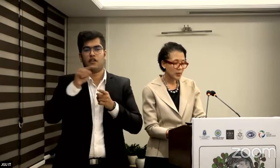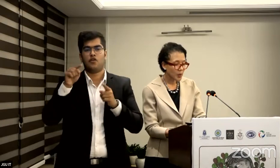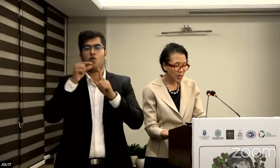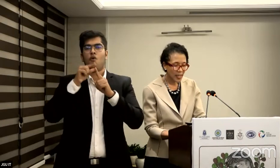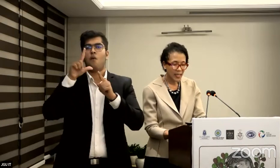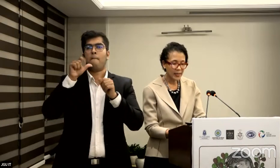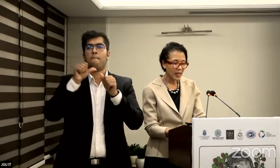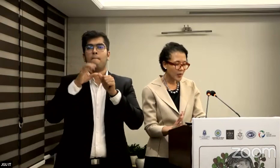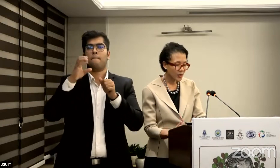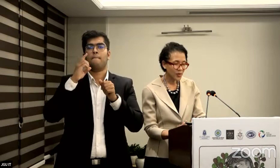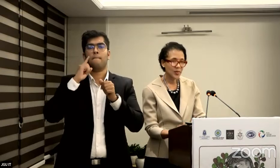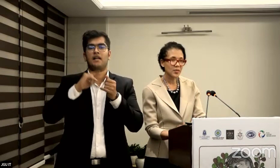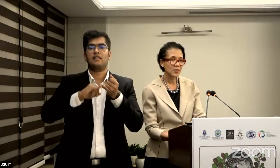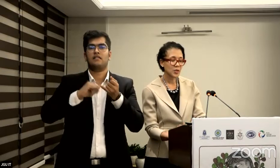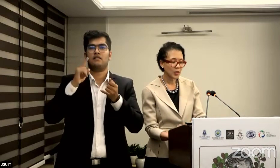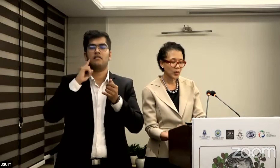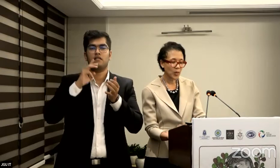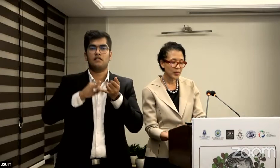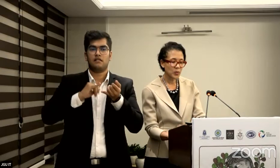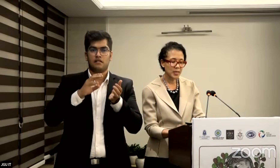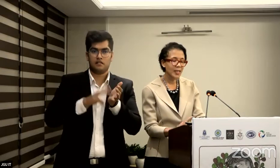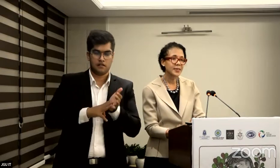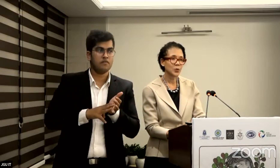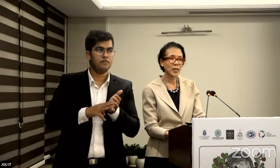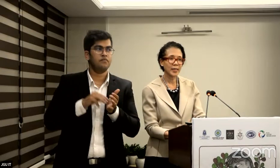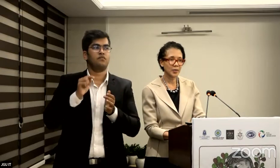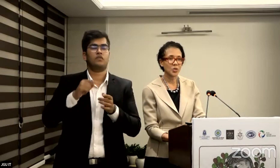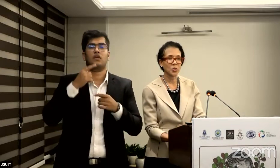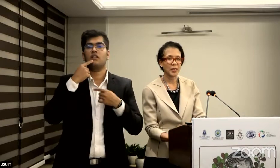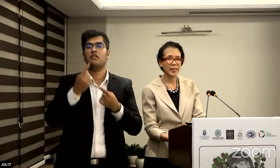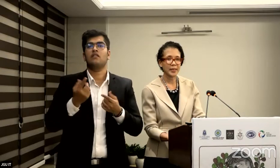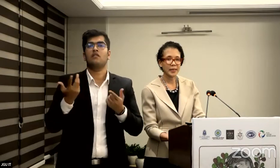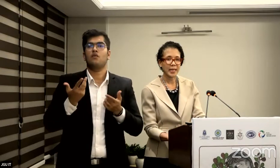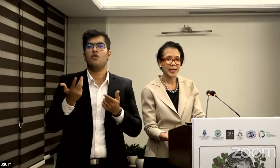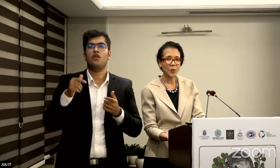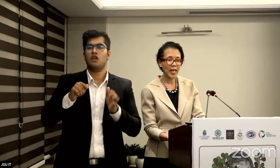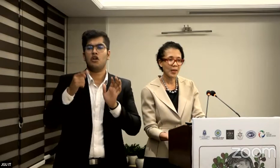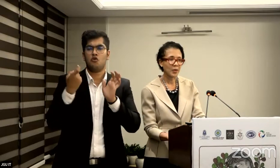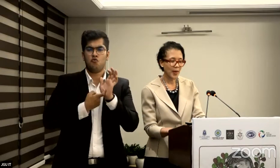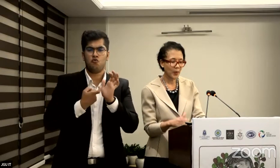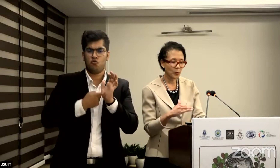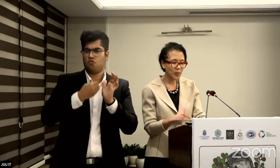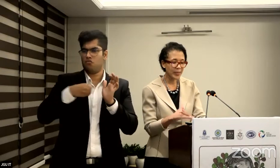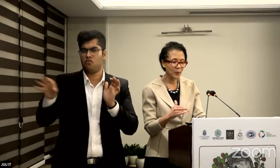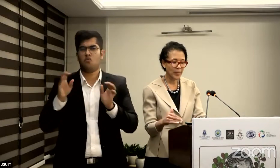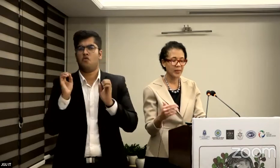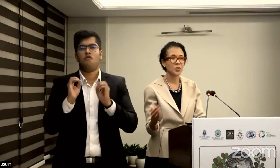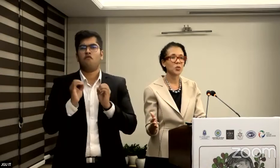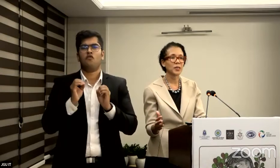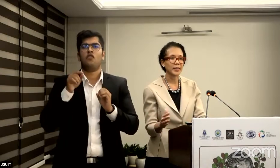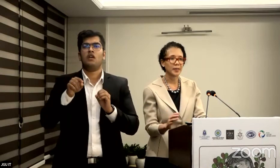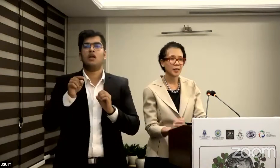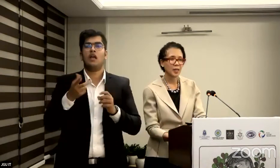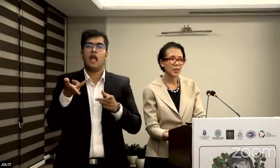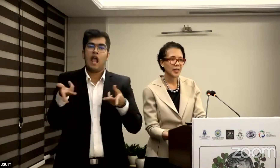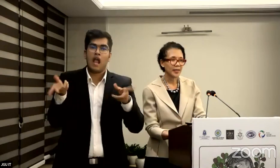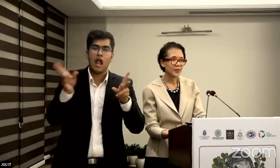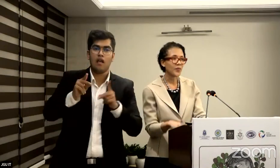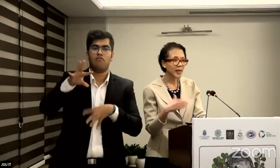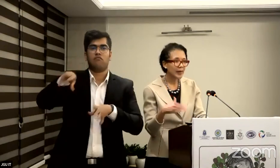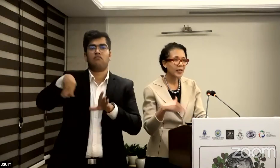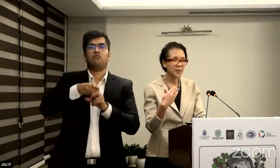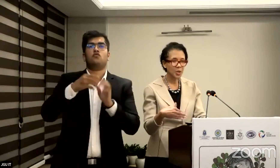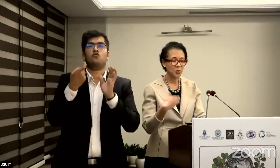Quinn Slobodian and others noted was not deregulatory in any way, but rather re-regulatory, that